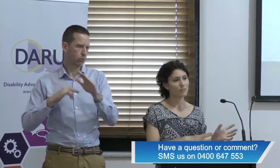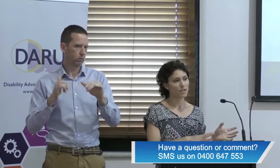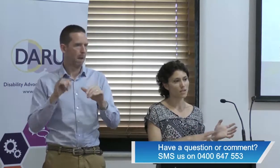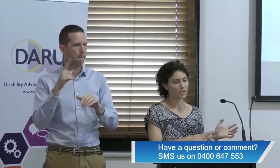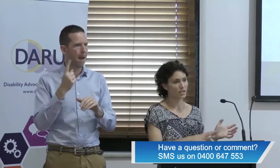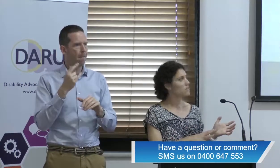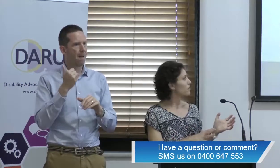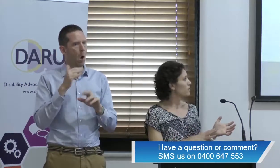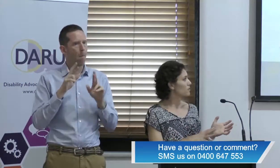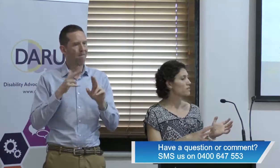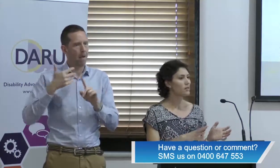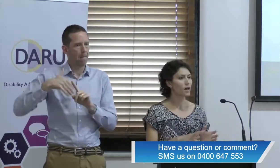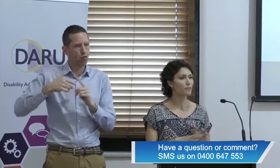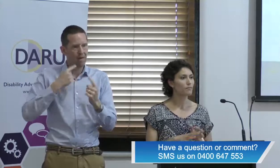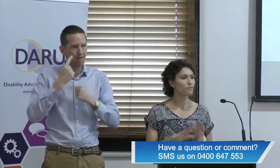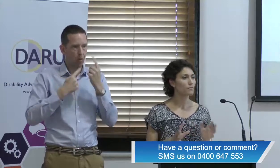background information, at least, on